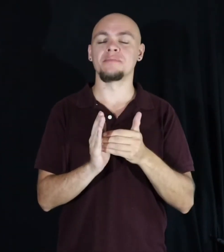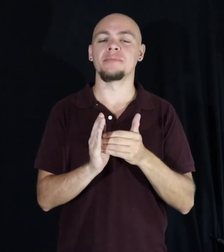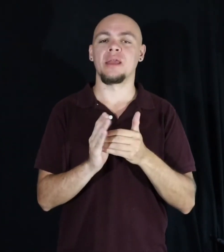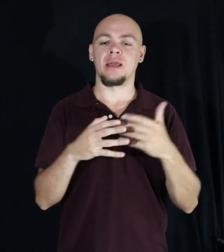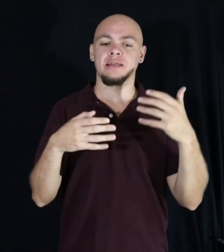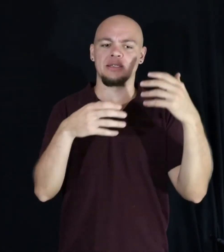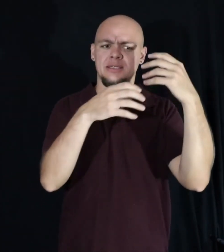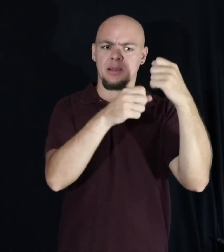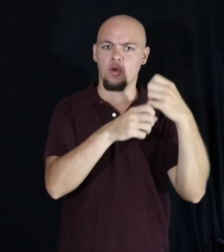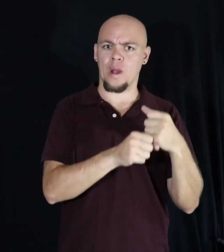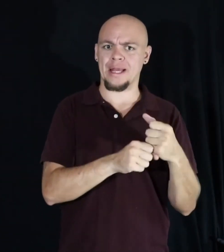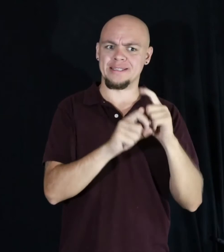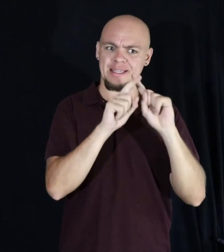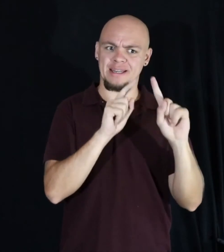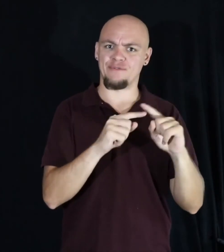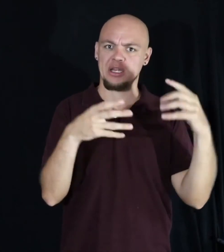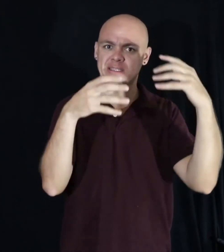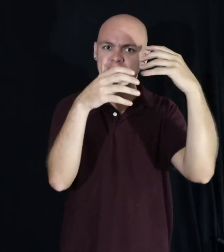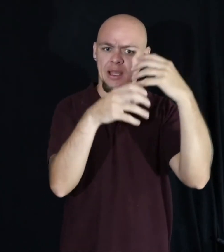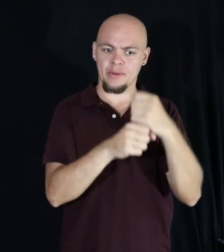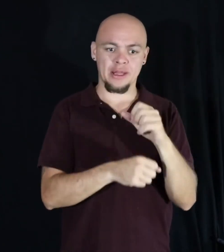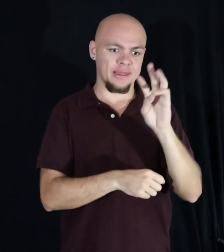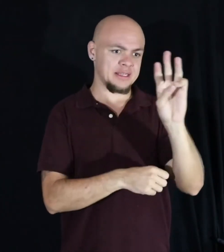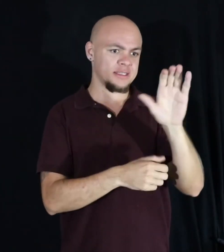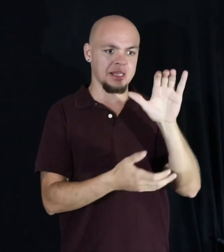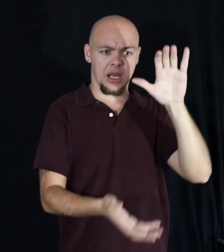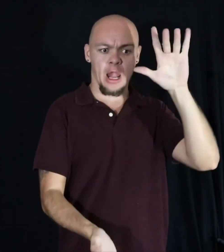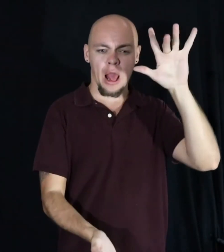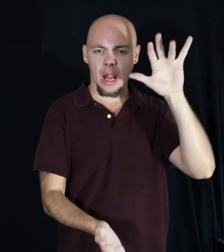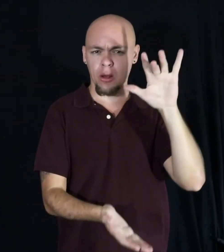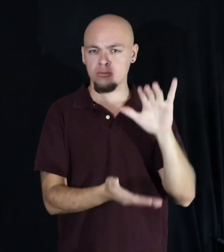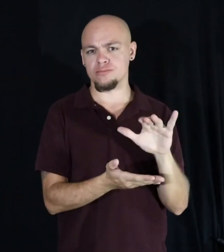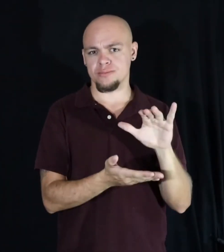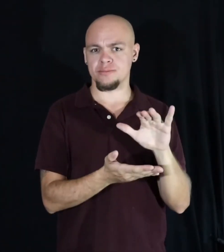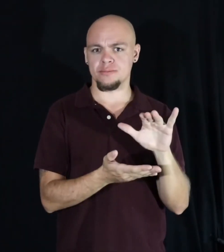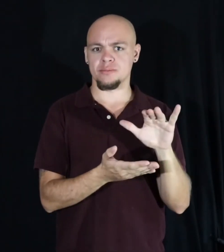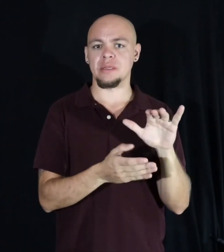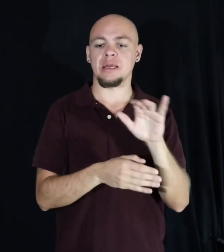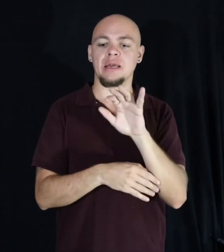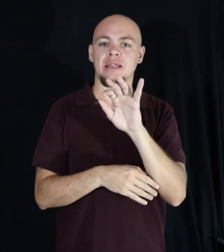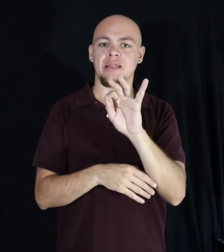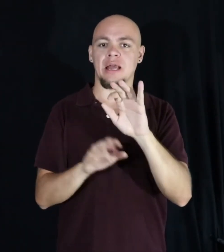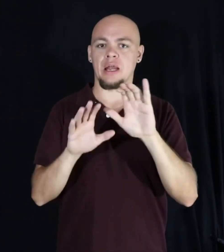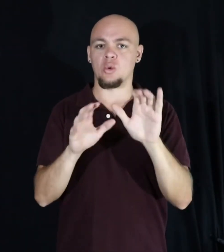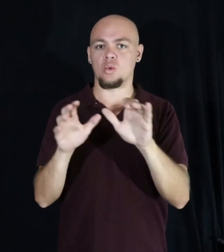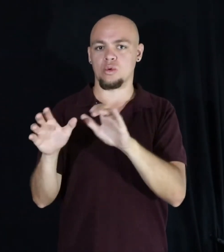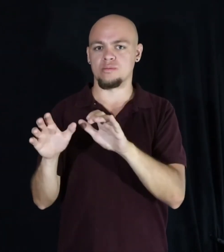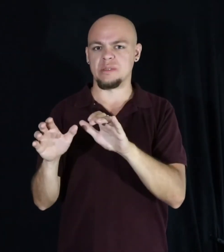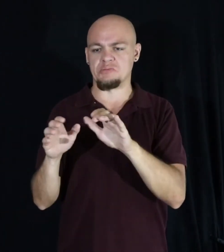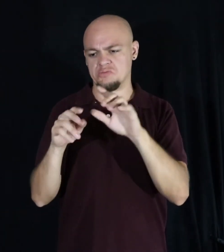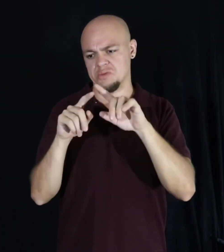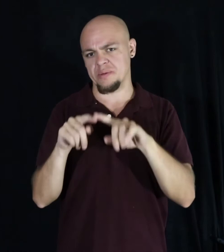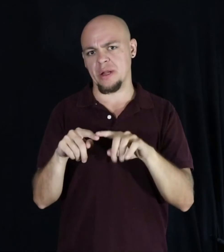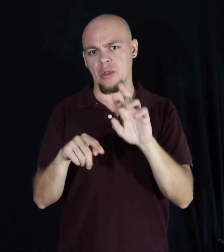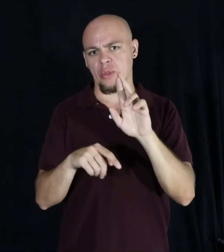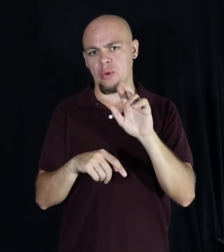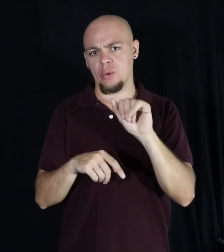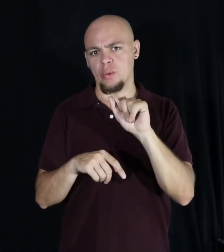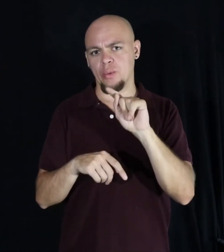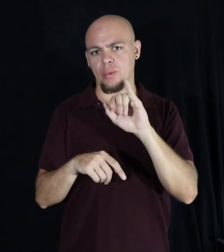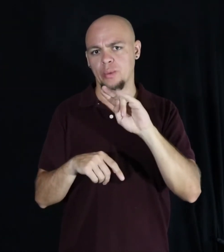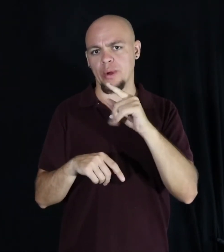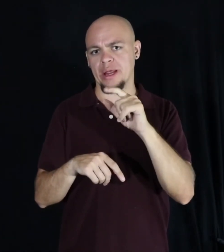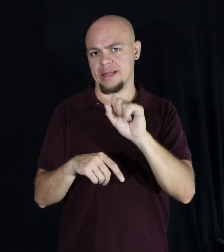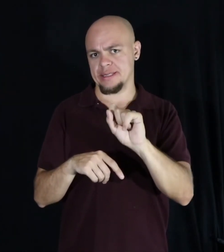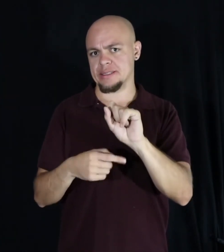the summaries. And this is exactly what I did. So I took the 600 summaries that I had, put them into 9 groups according to the ratings that the talks had originally received